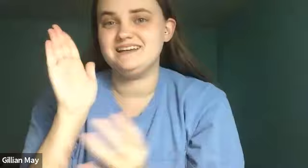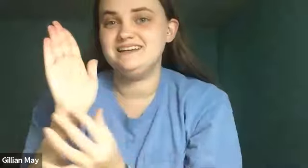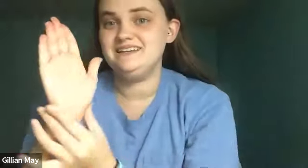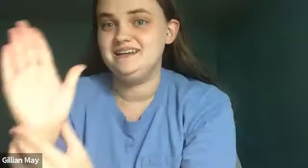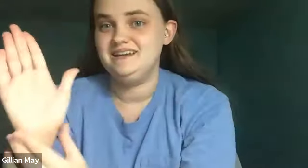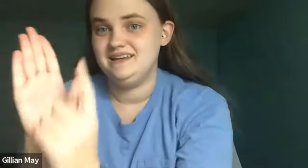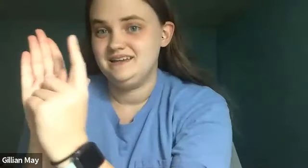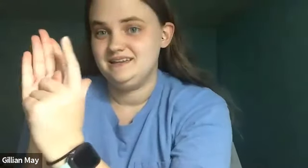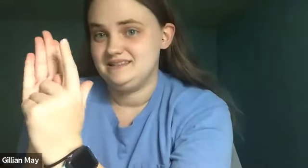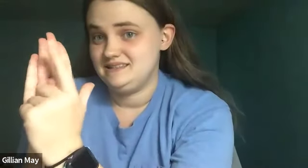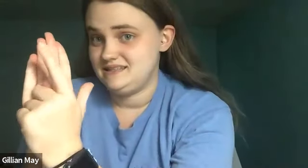second.